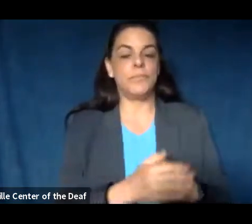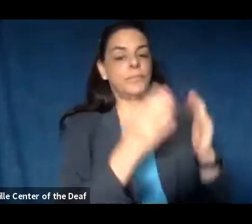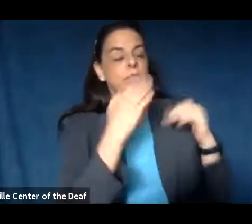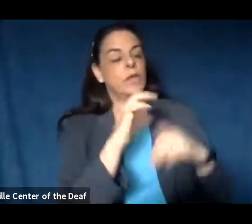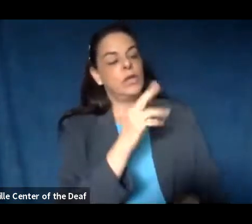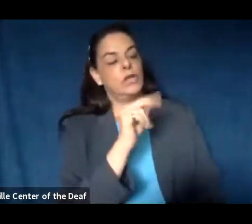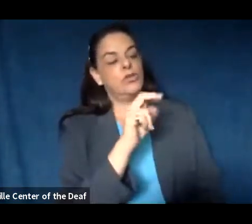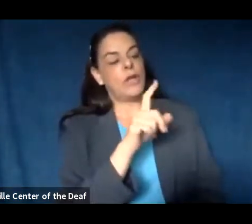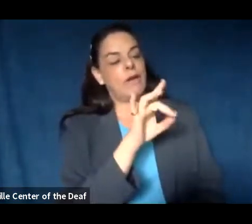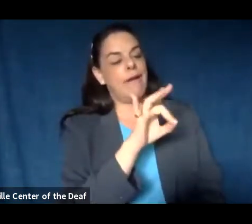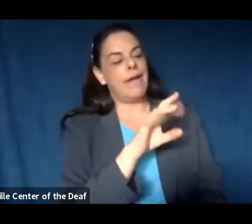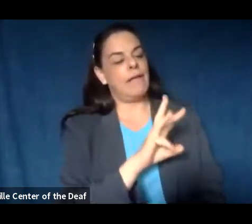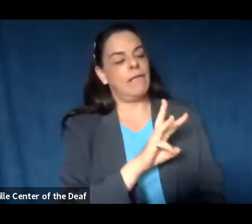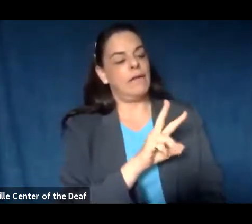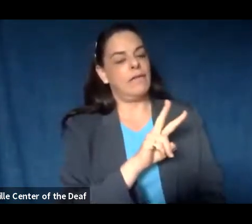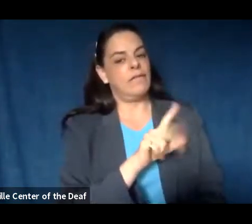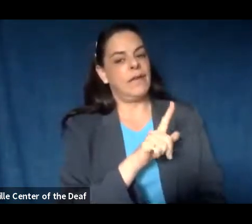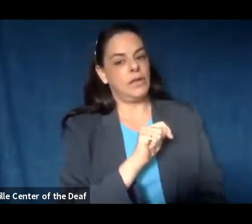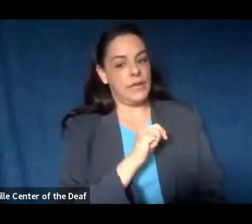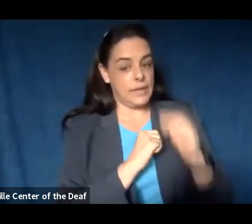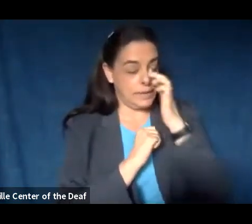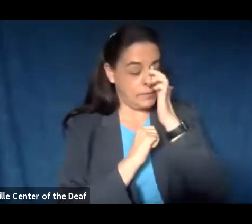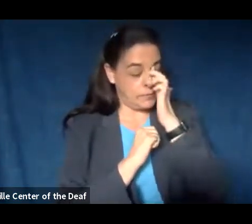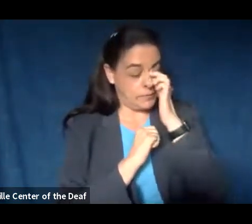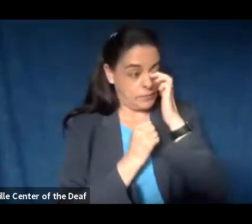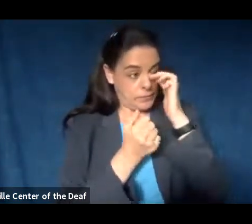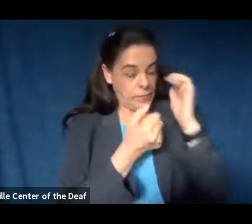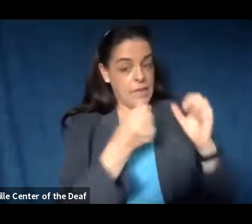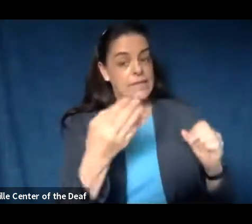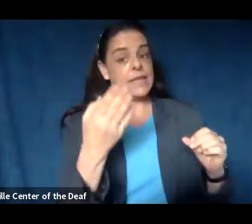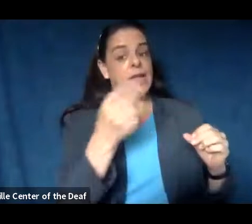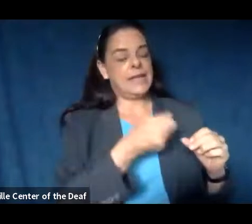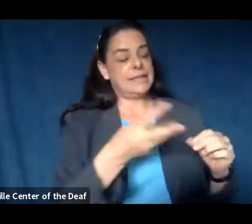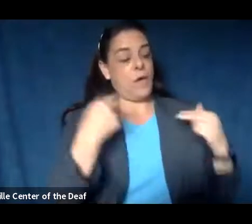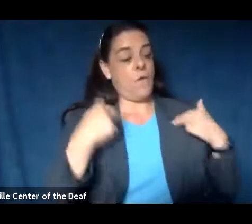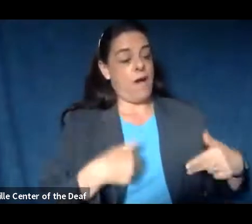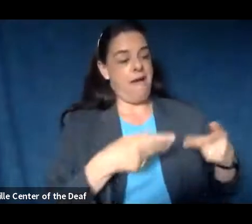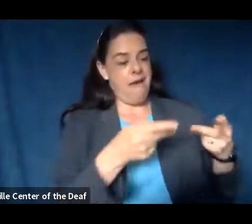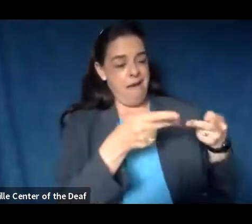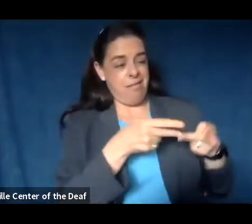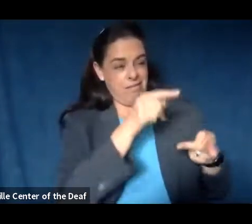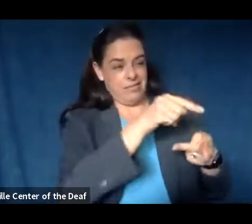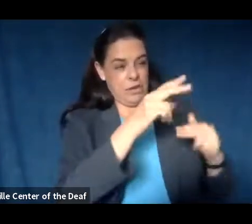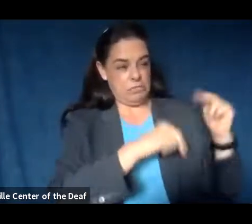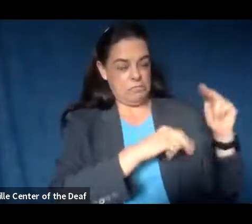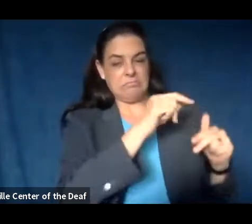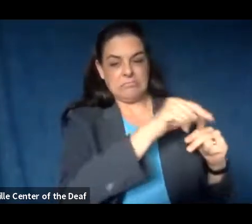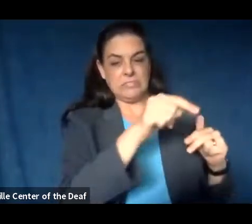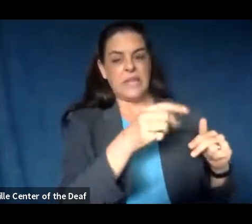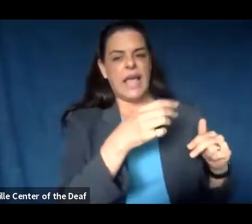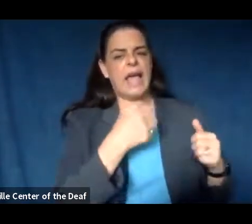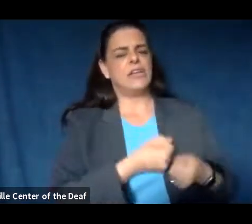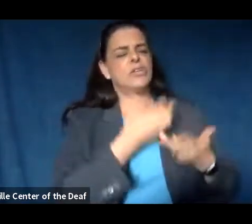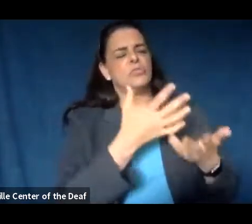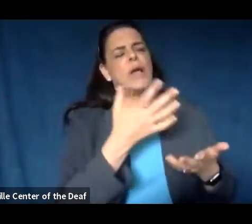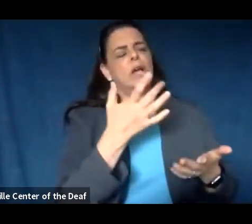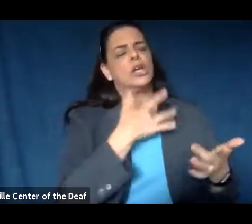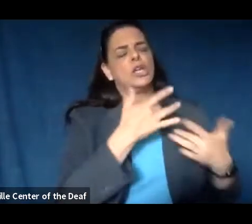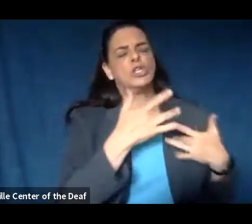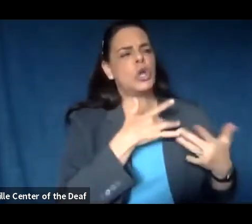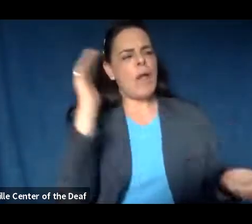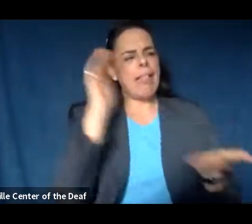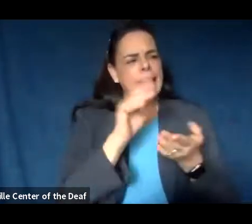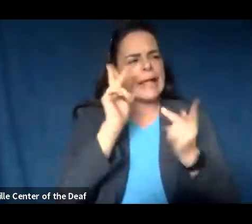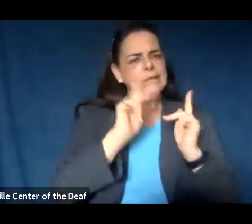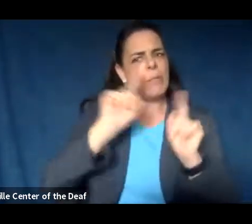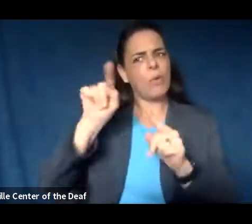8, WBLT. Several health facilities have expressed concern that fewer people are going to hospitals and